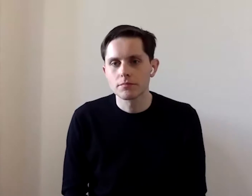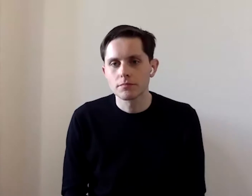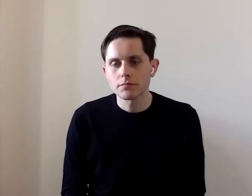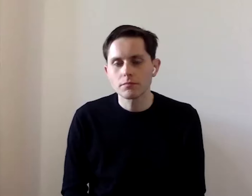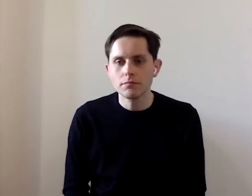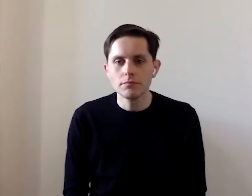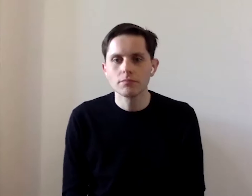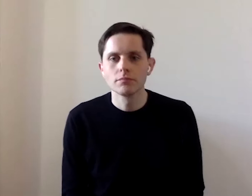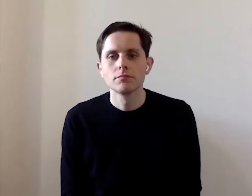space.